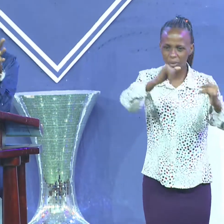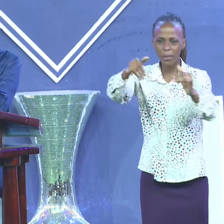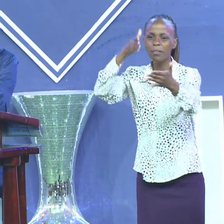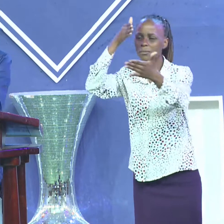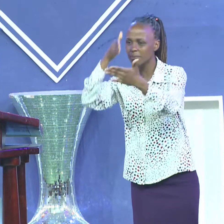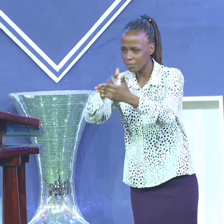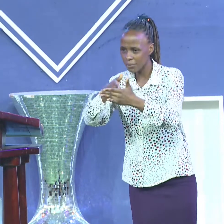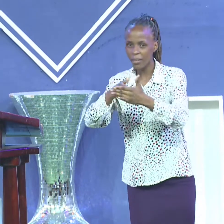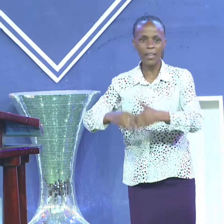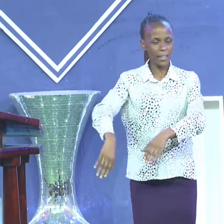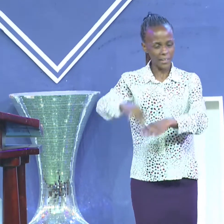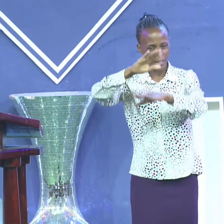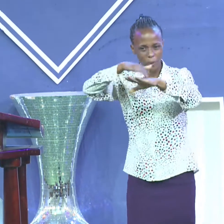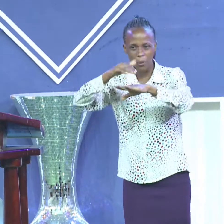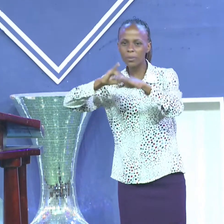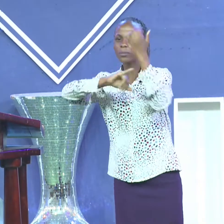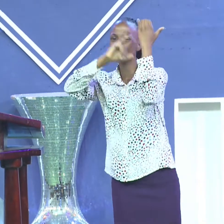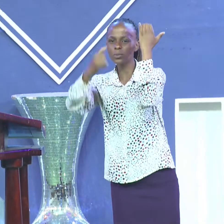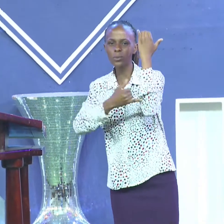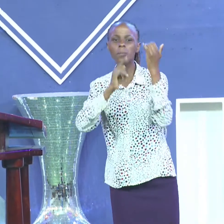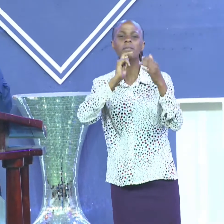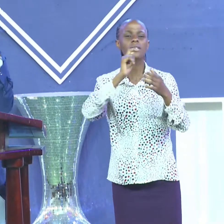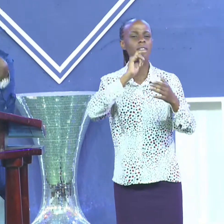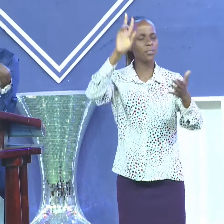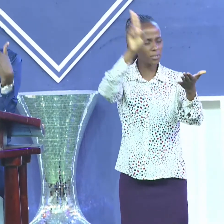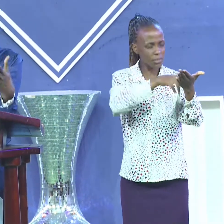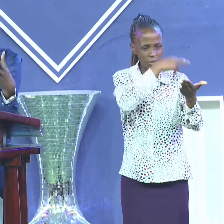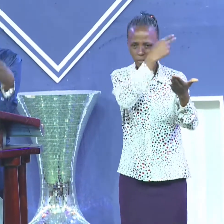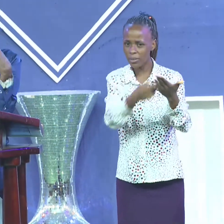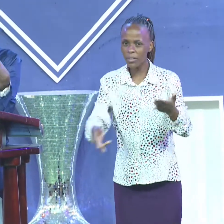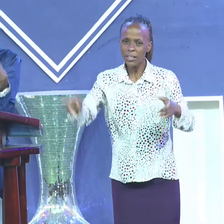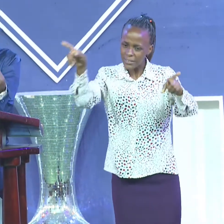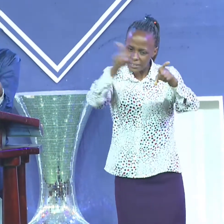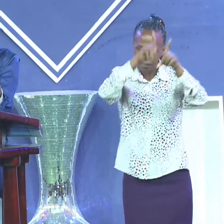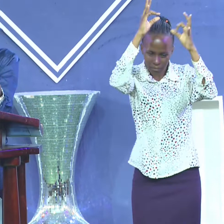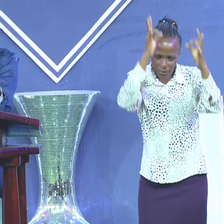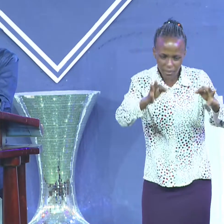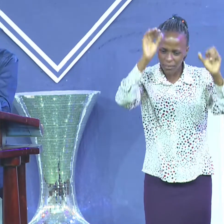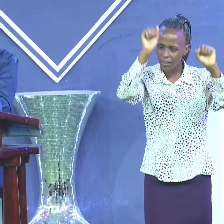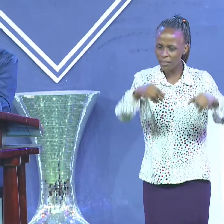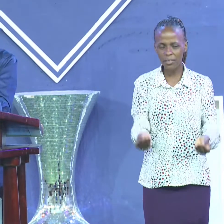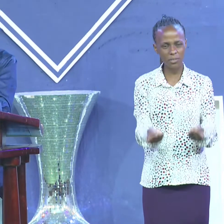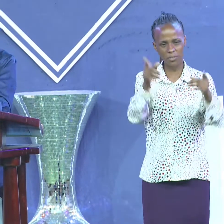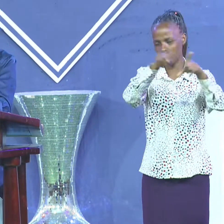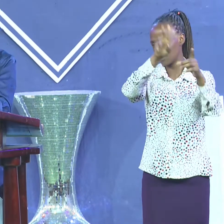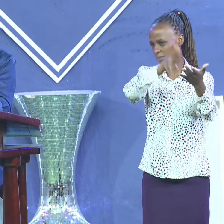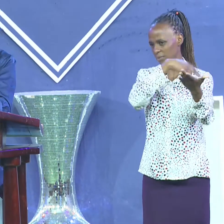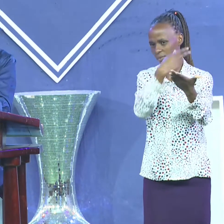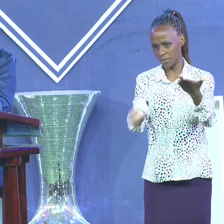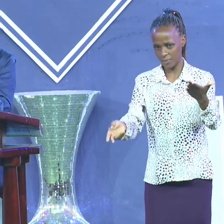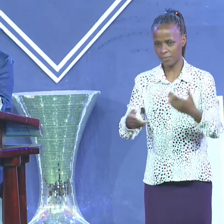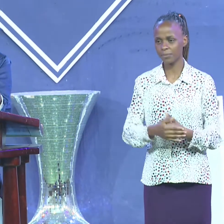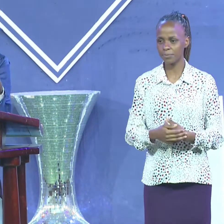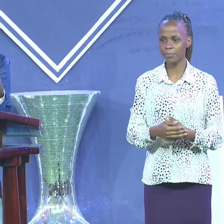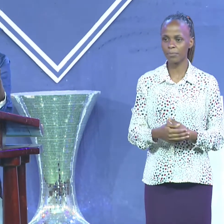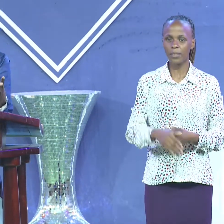they would fail. When they call her for work, she would fail. And even something she could do on her own, she would fail.